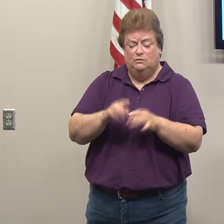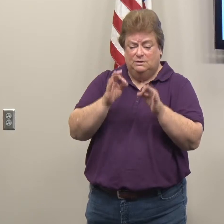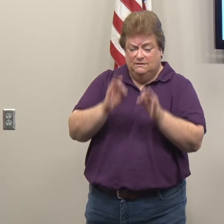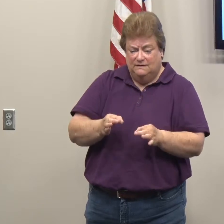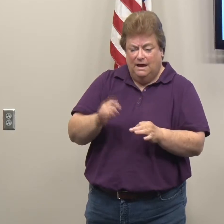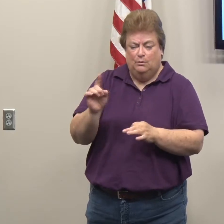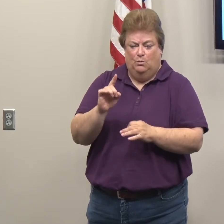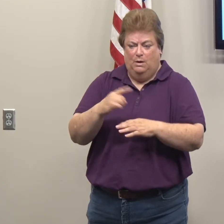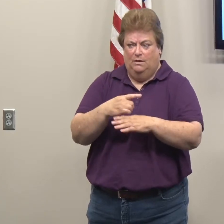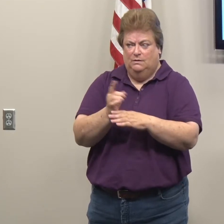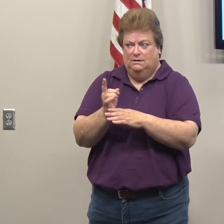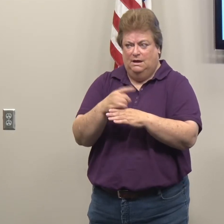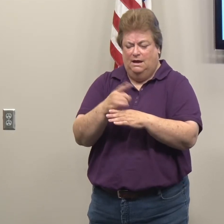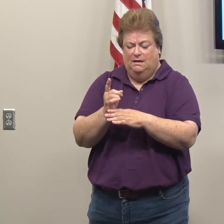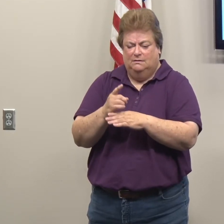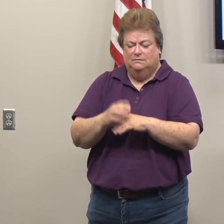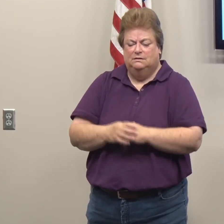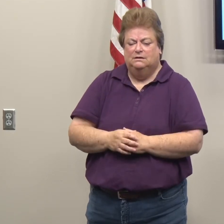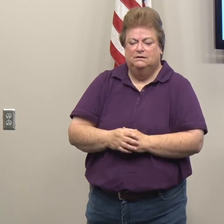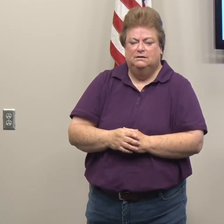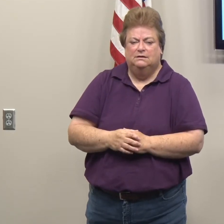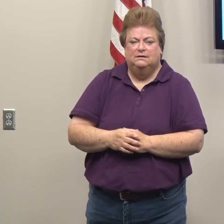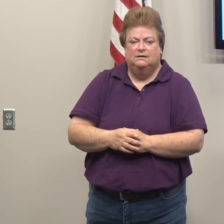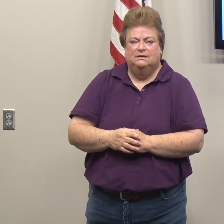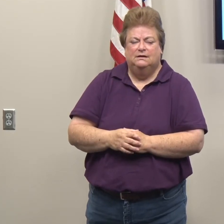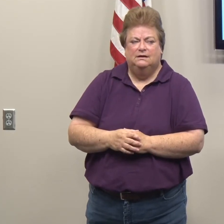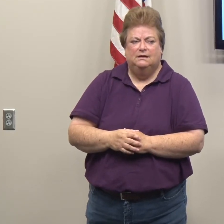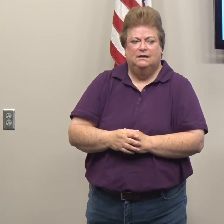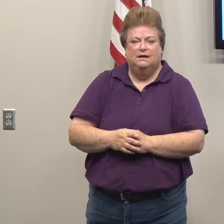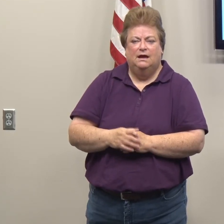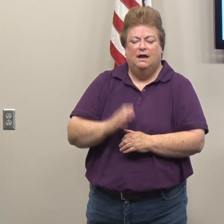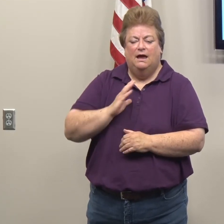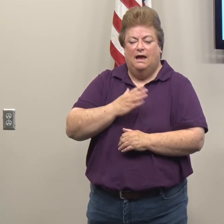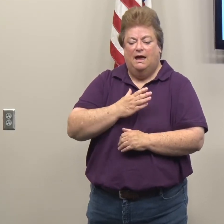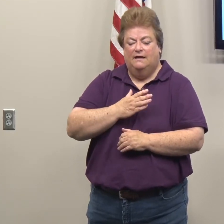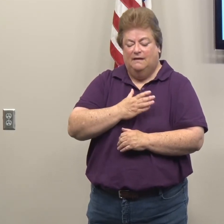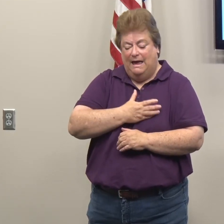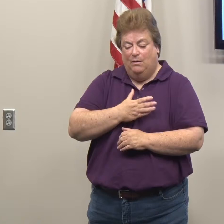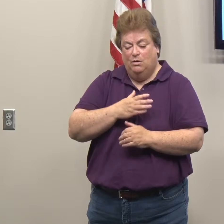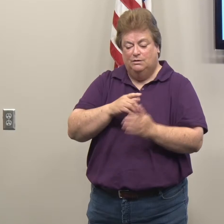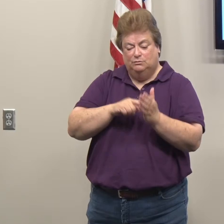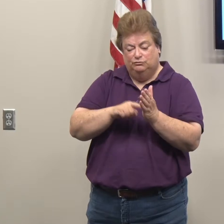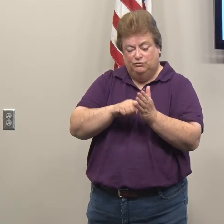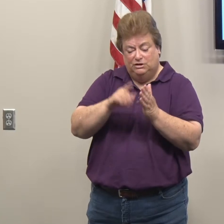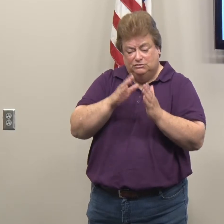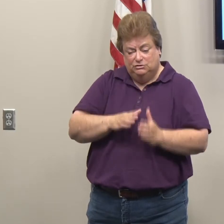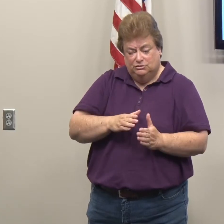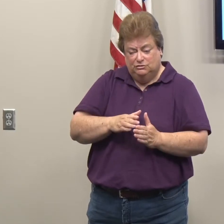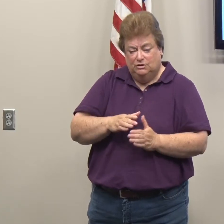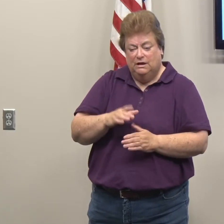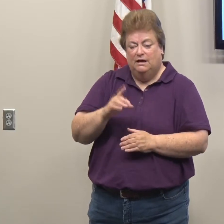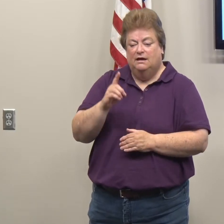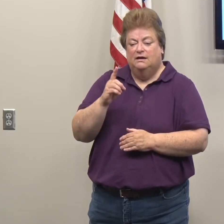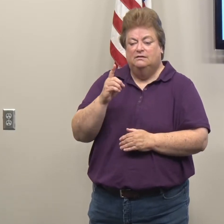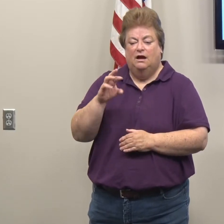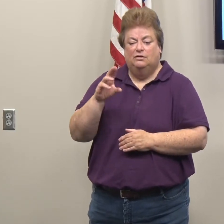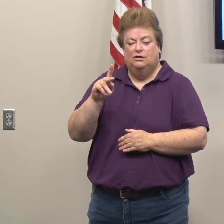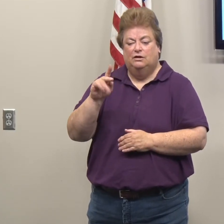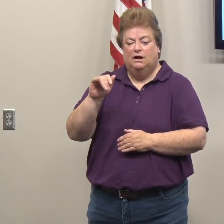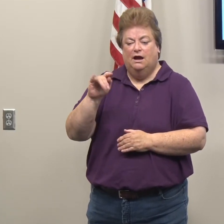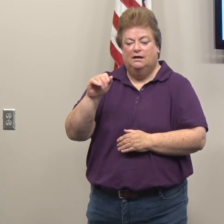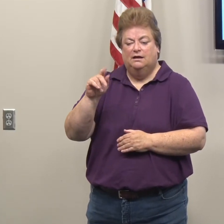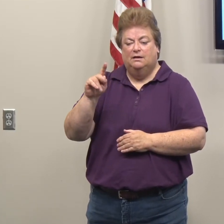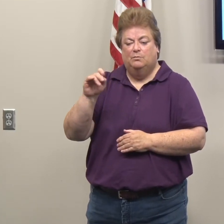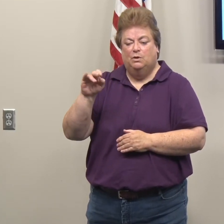position on the dial. Then our department's lead epidemiologist, Raju Karkapaludi, will give a more